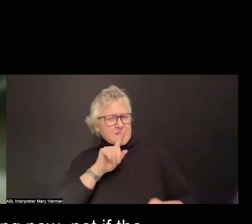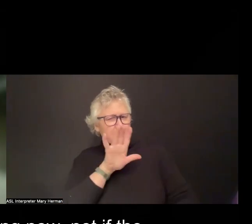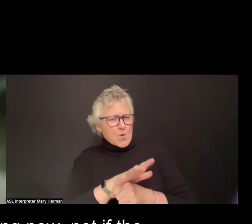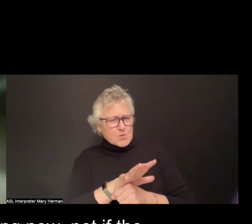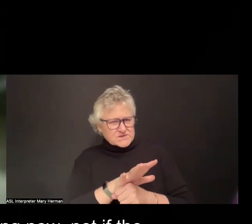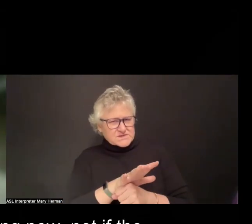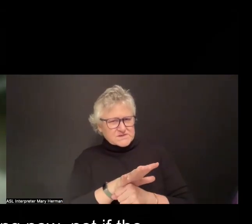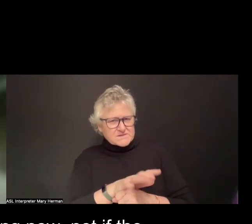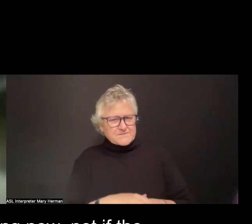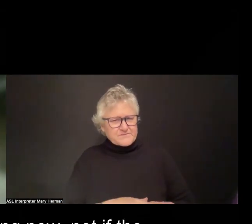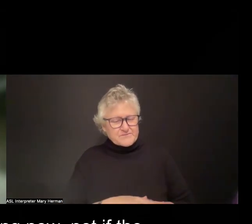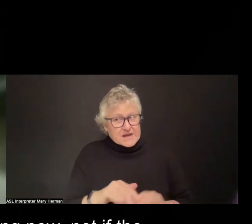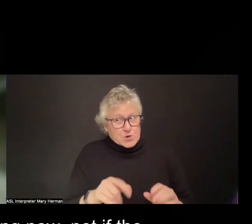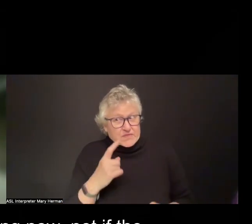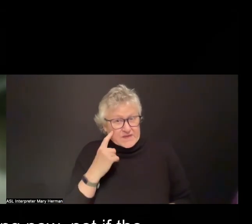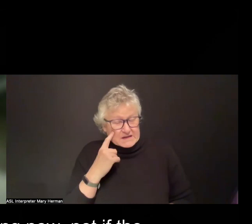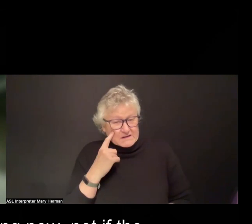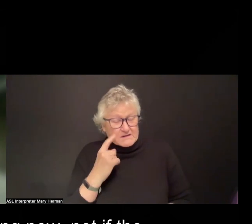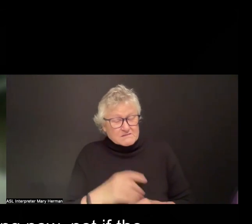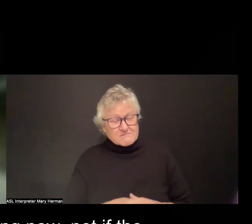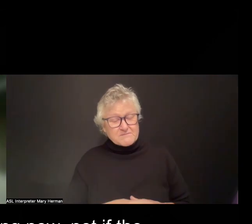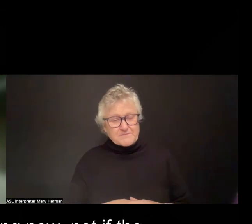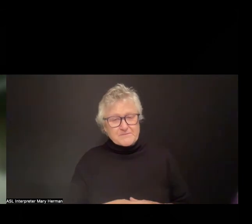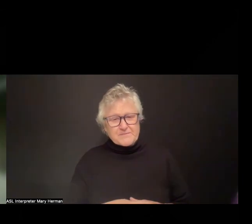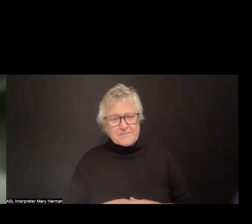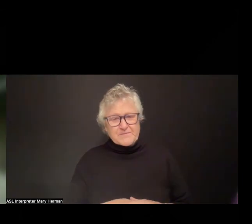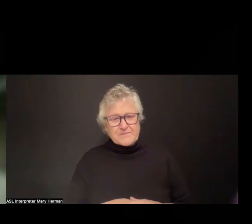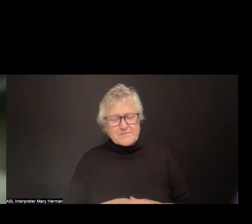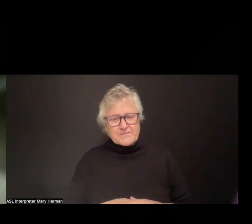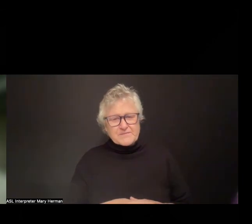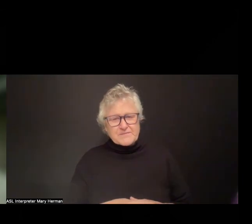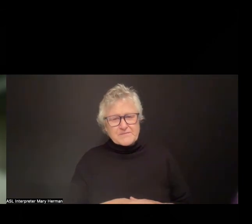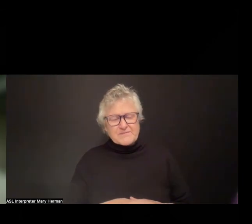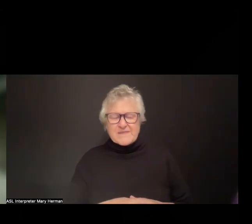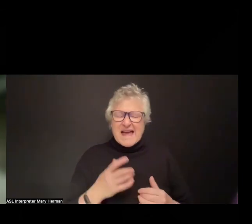It wouldn't be long now, not if the nooses were already up. I'm skipping just a tiny bit.